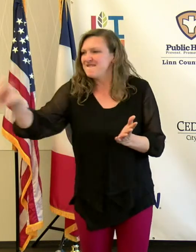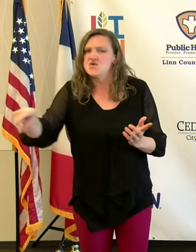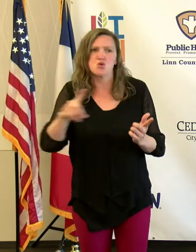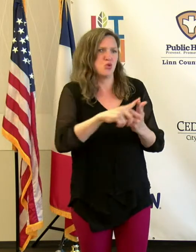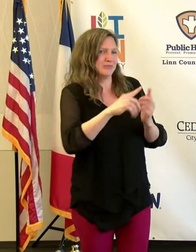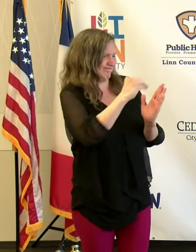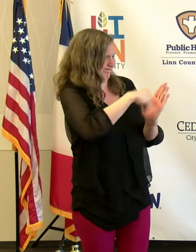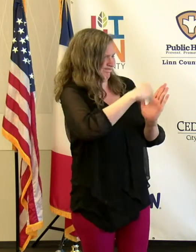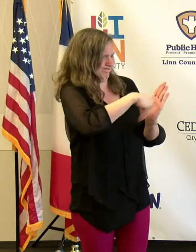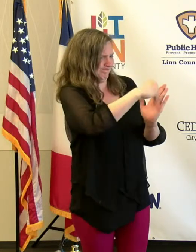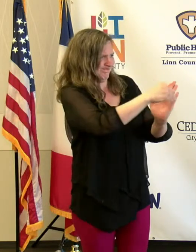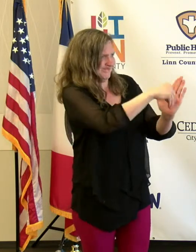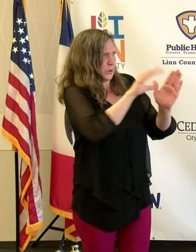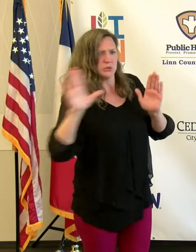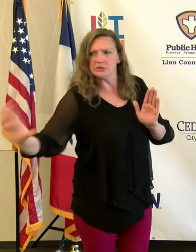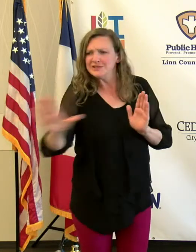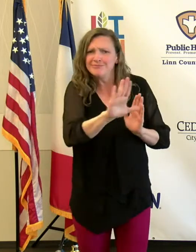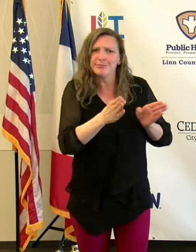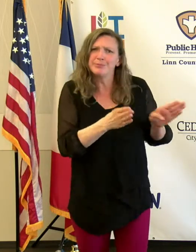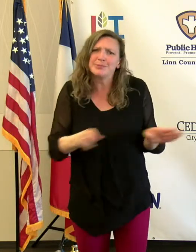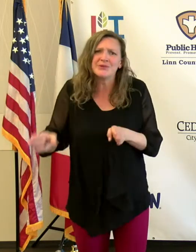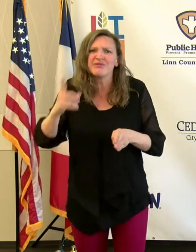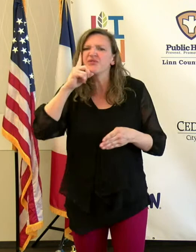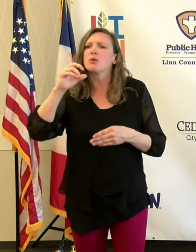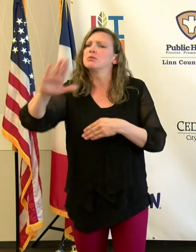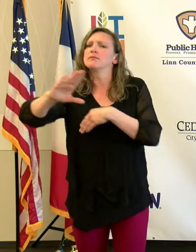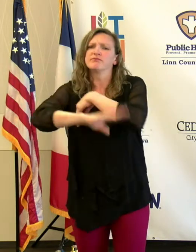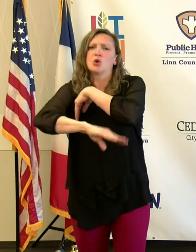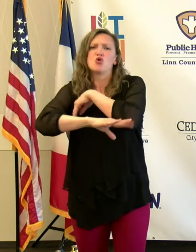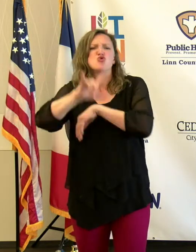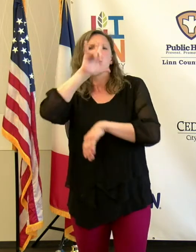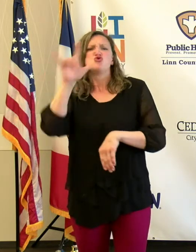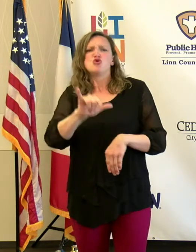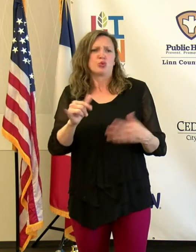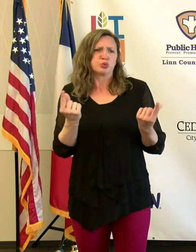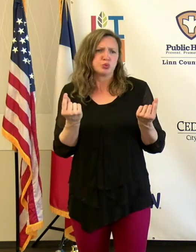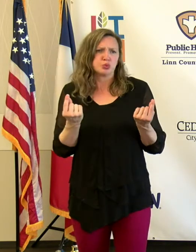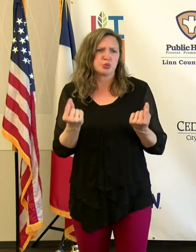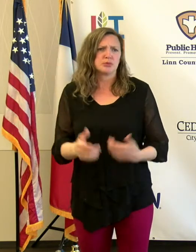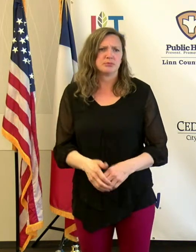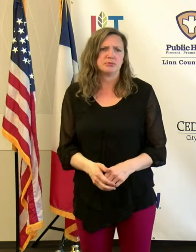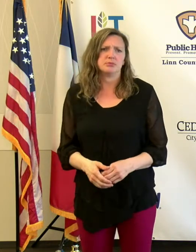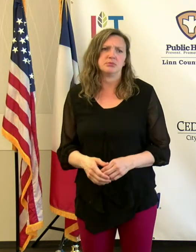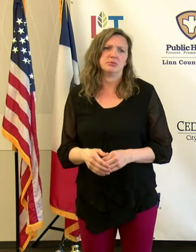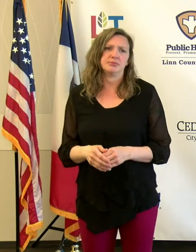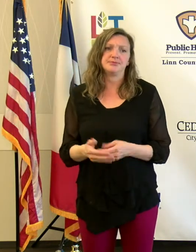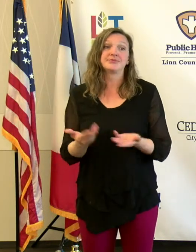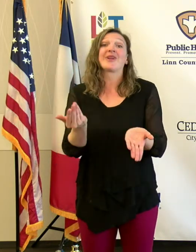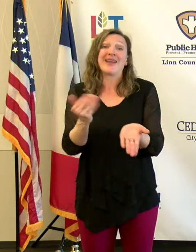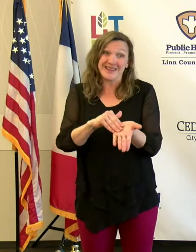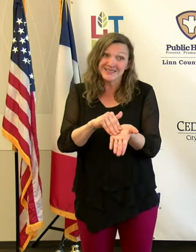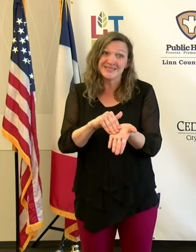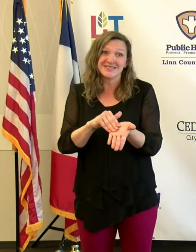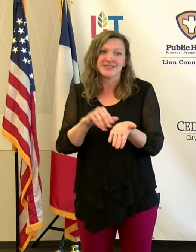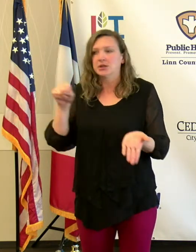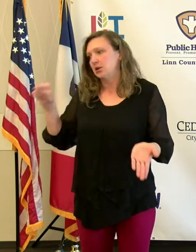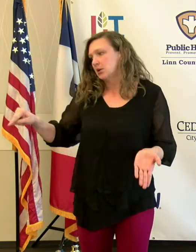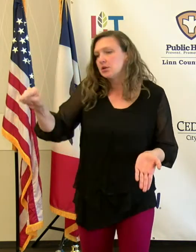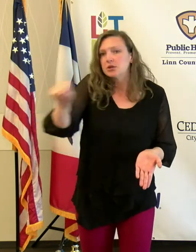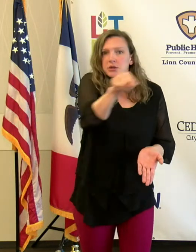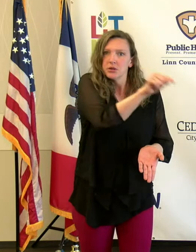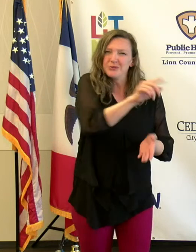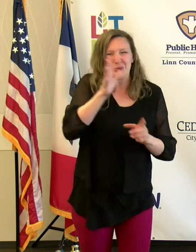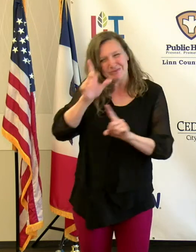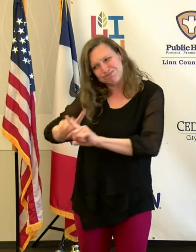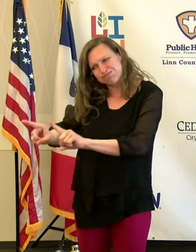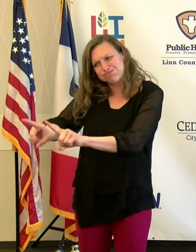fall. Each of our districts will individually develop and share information on all of these areas with their families as they continue their